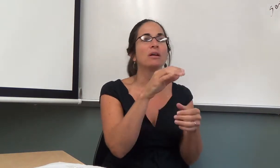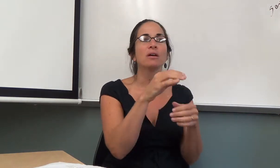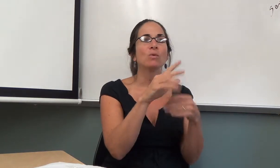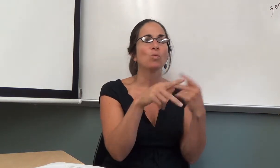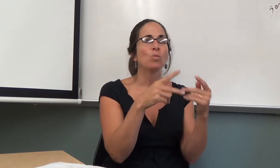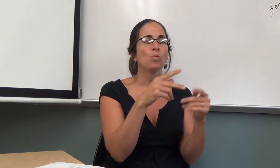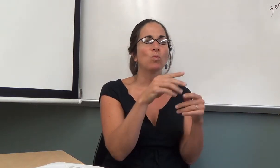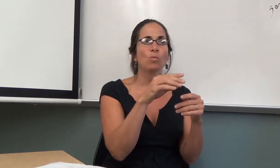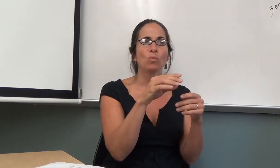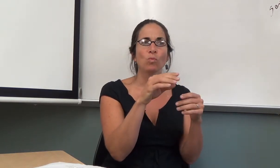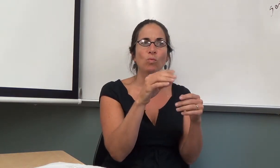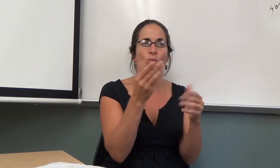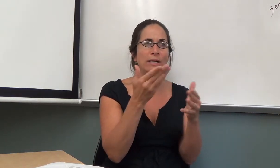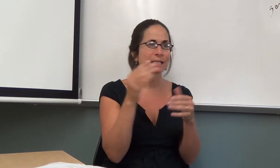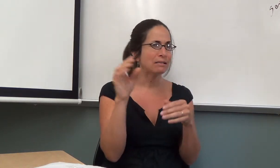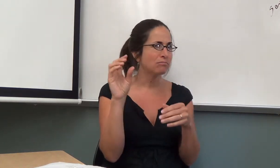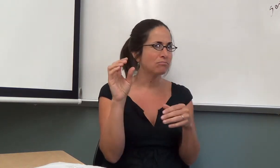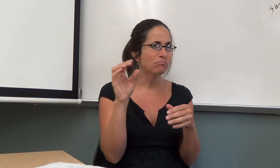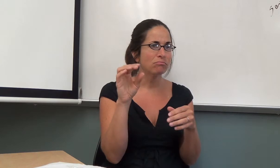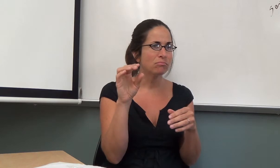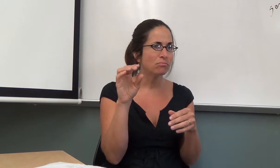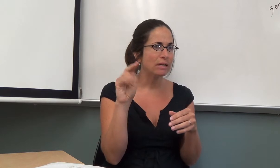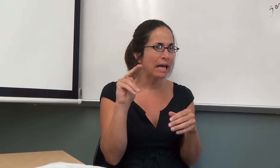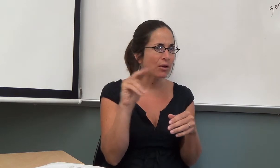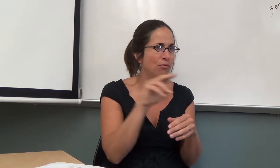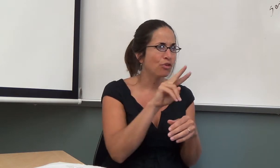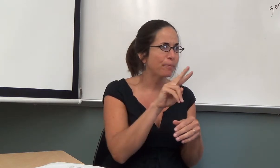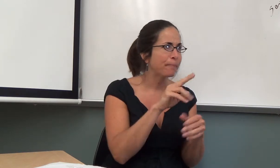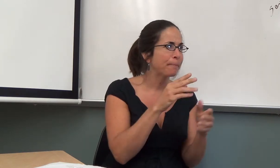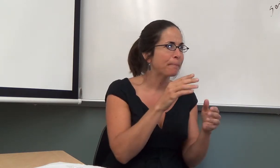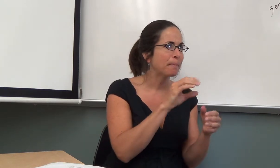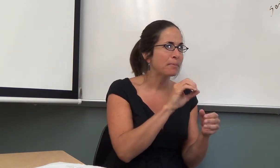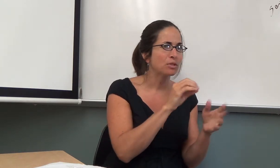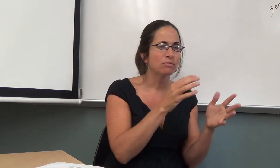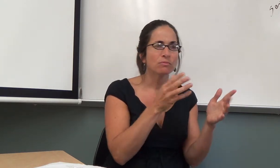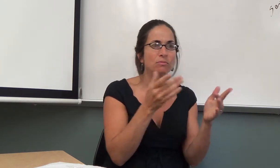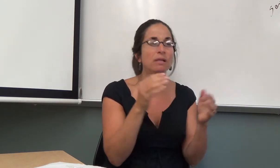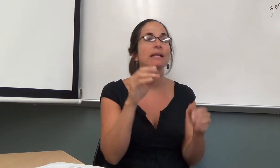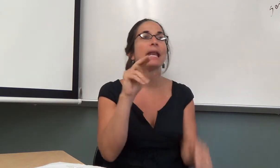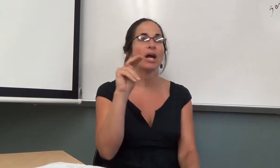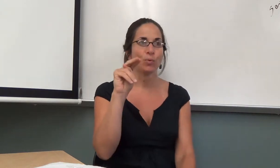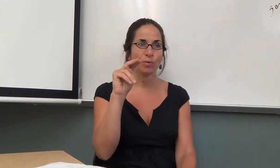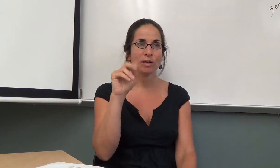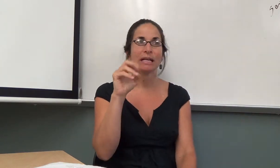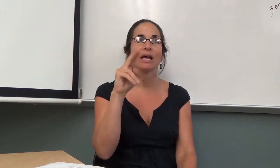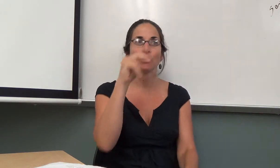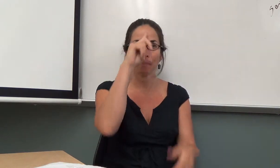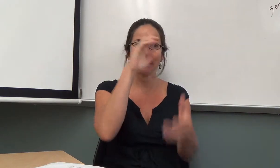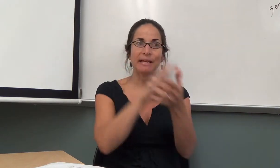it's Belief. belief is A noun. Nice job, because it's a thing, right?